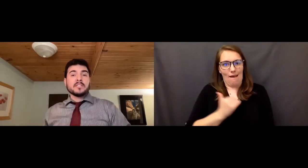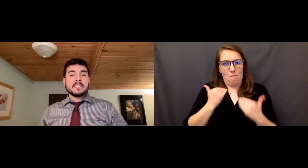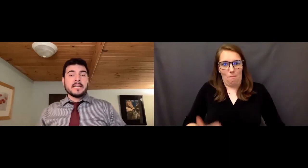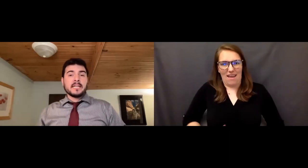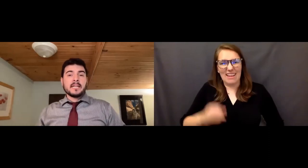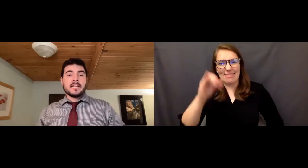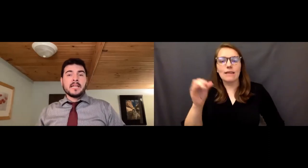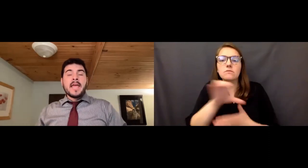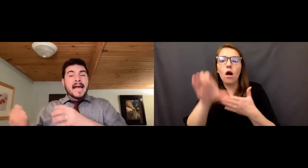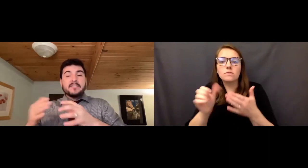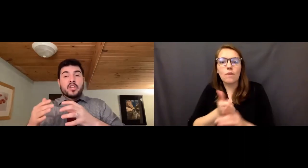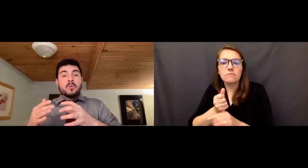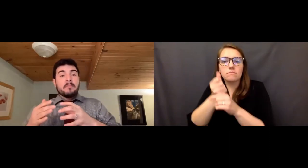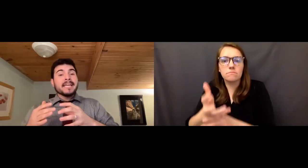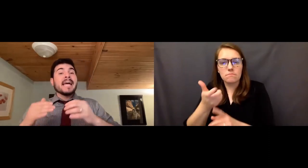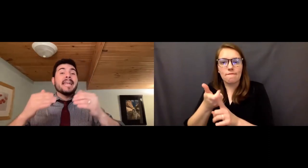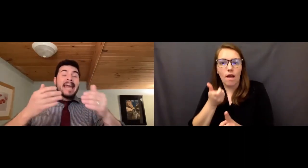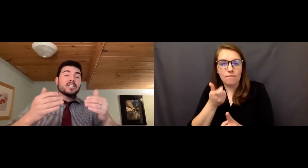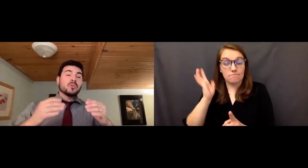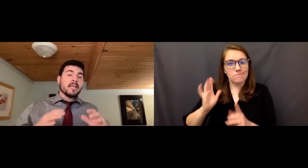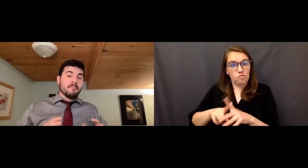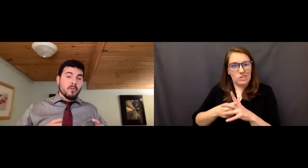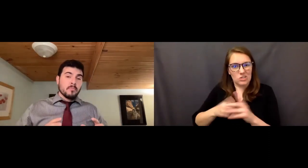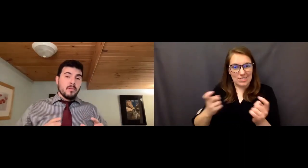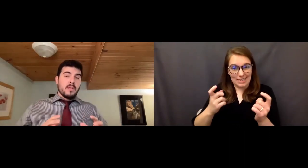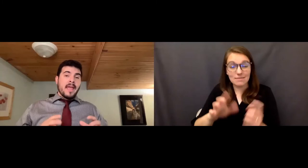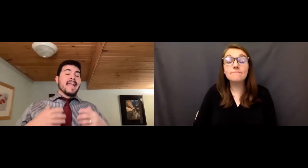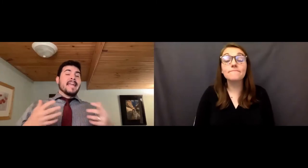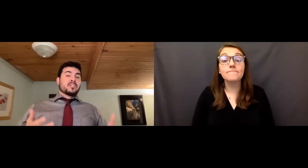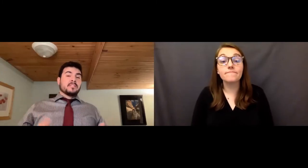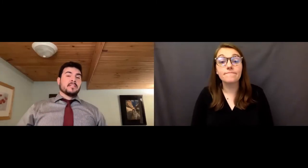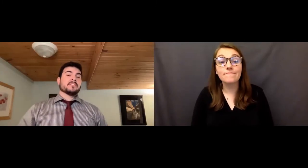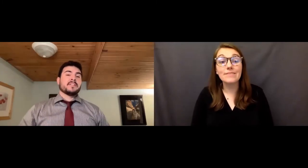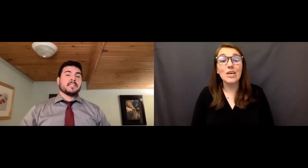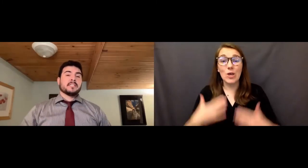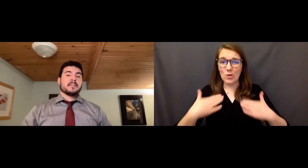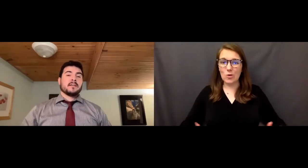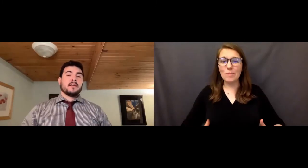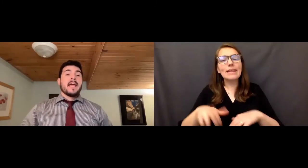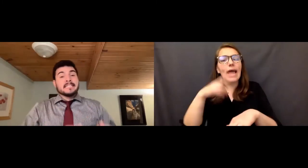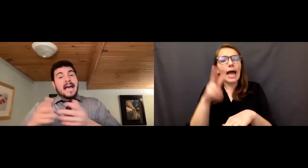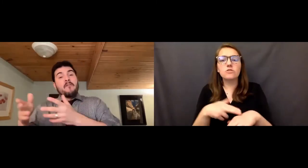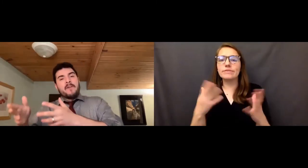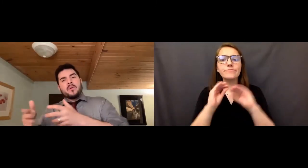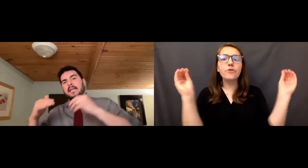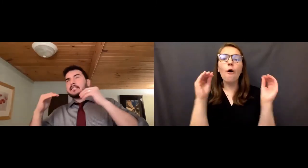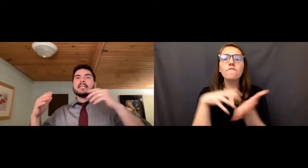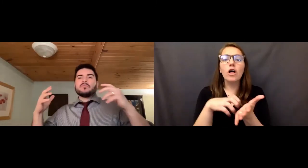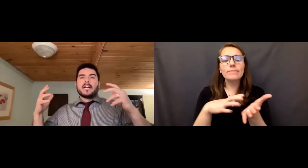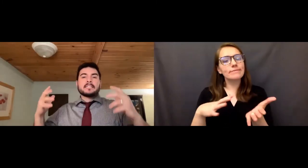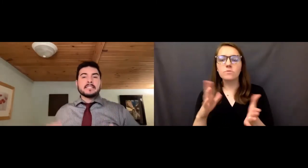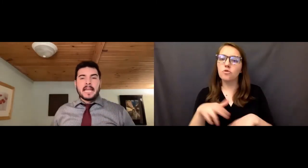of original sin, as if the human being is naturally invulnerable and naturally self-sufficient, and is now found